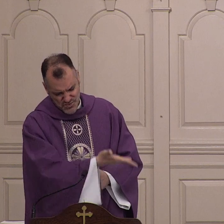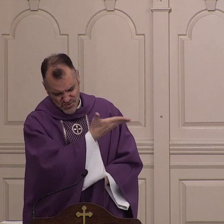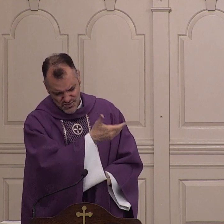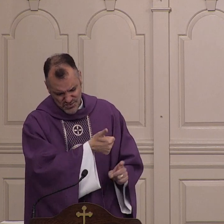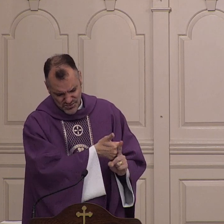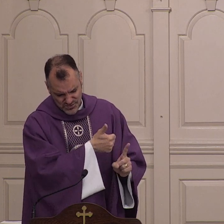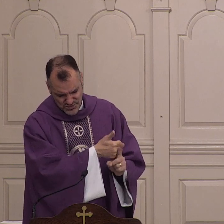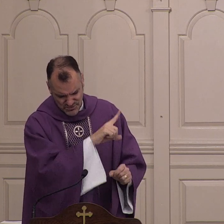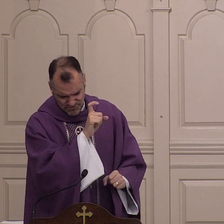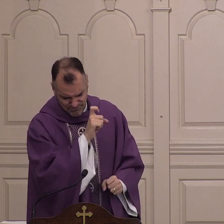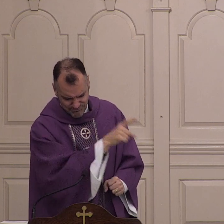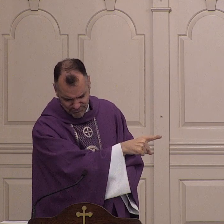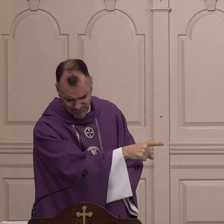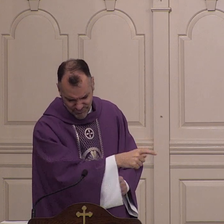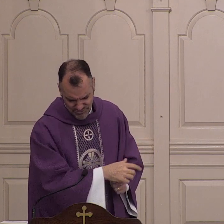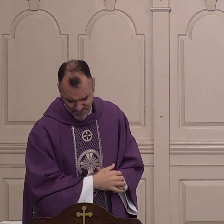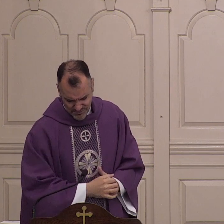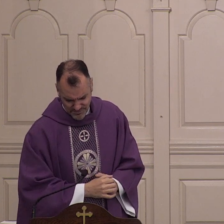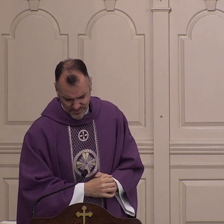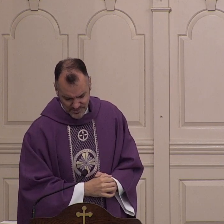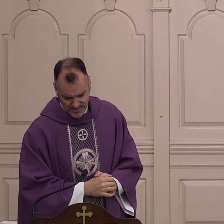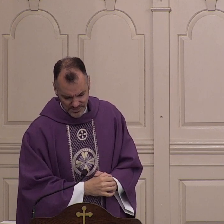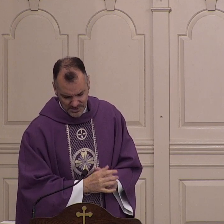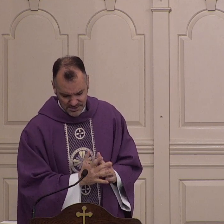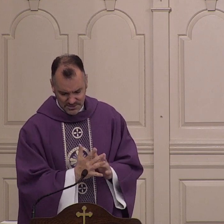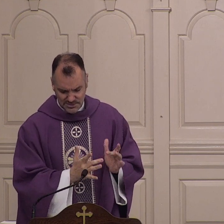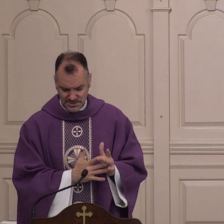Who do you make yourself out to be?